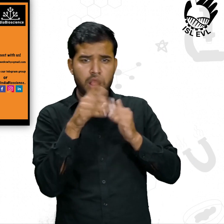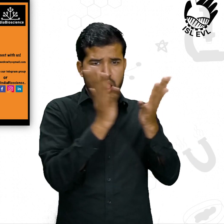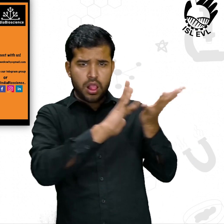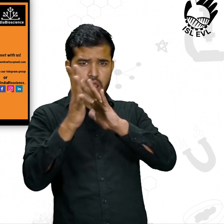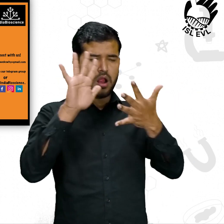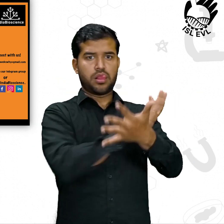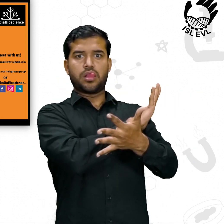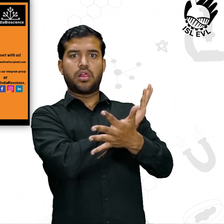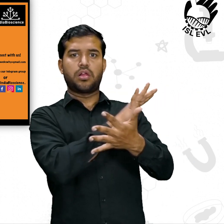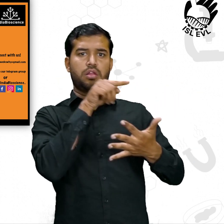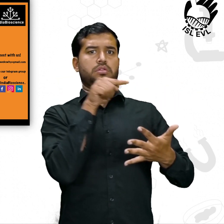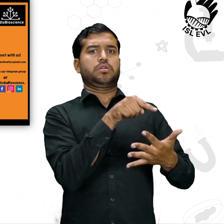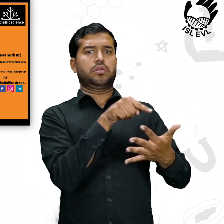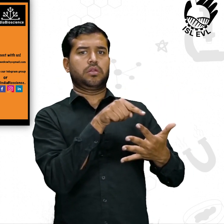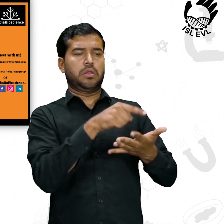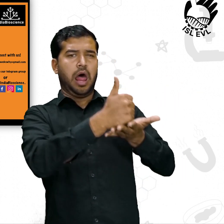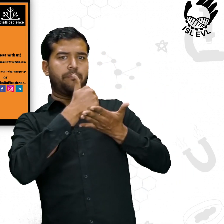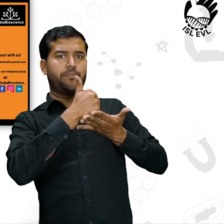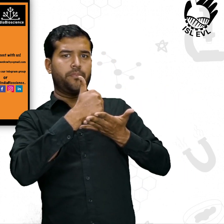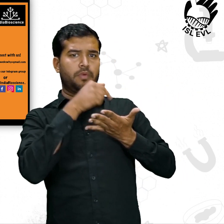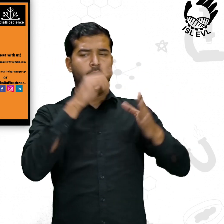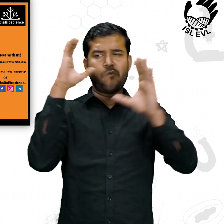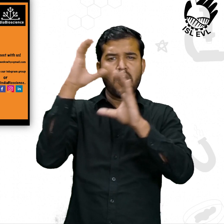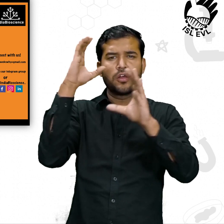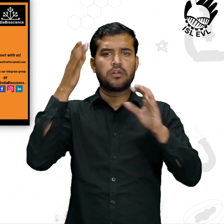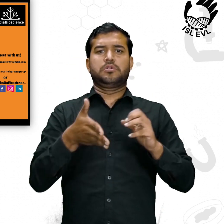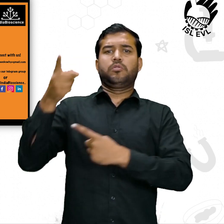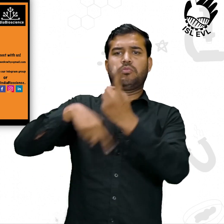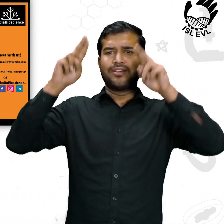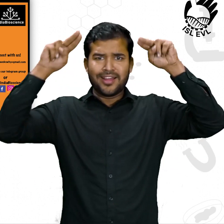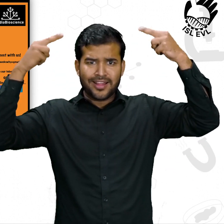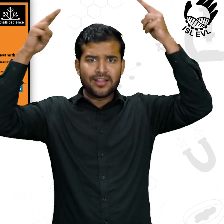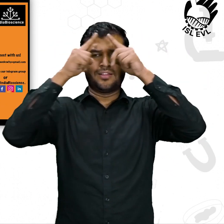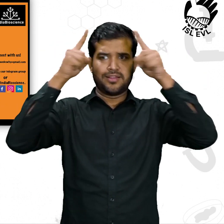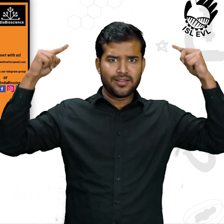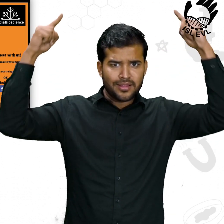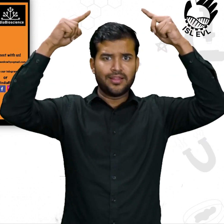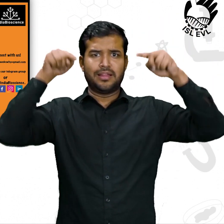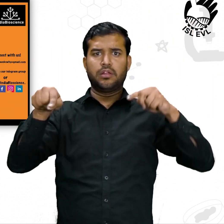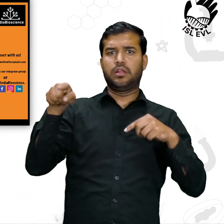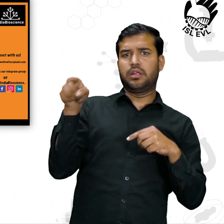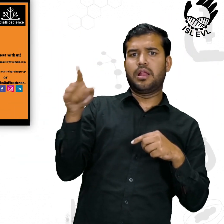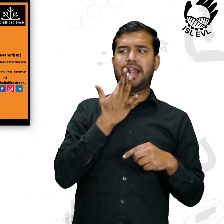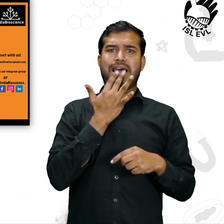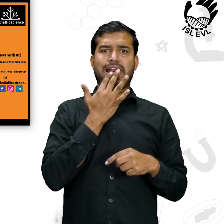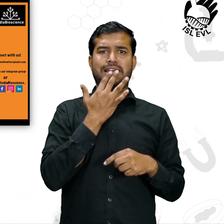and buffaloes, these are colorblind. So that also helps. Those stripes also helps to confuse them that where the tiger is and where the